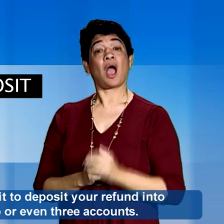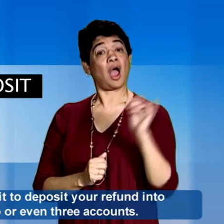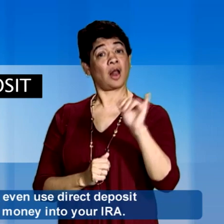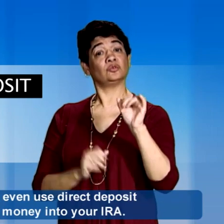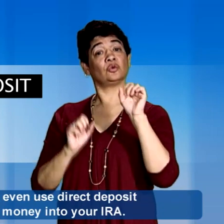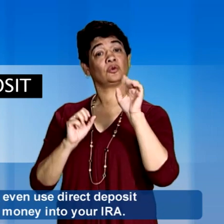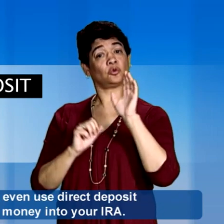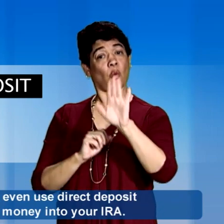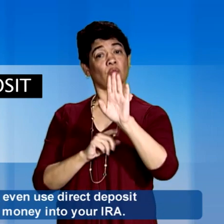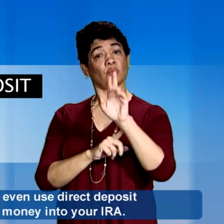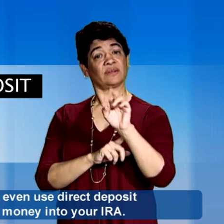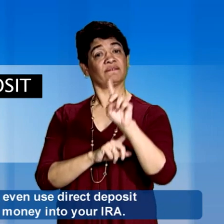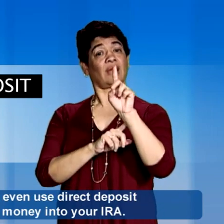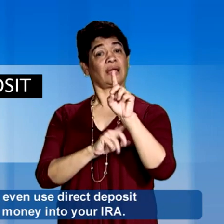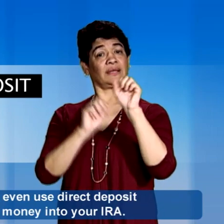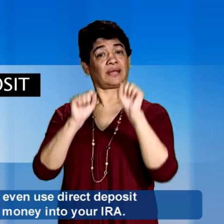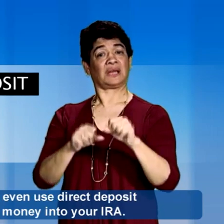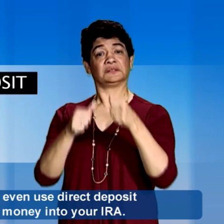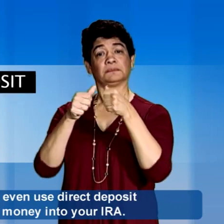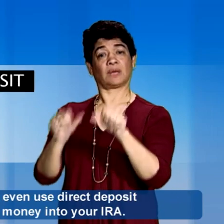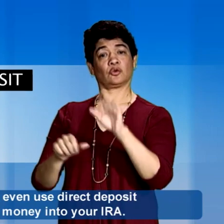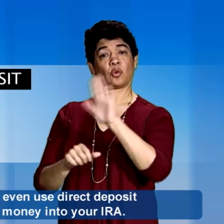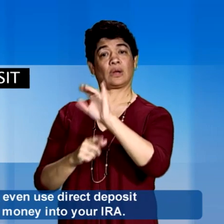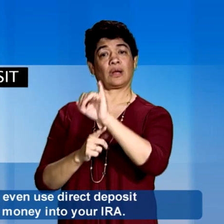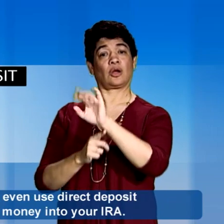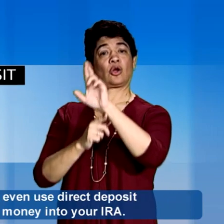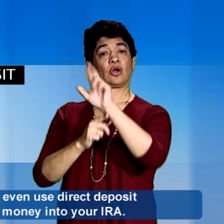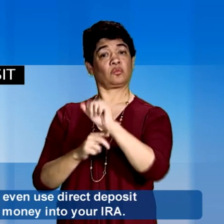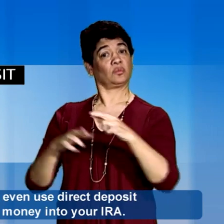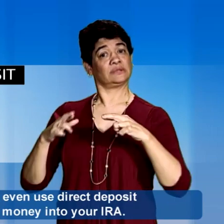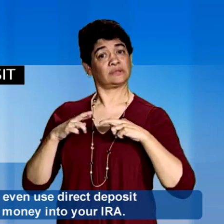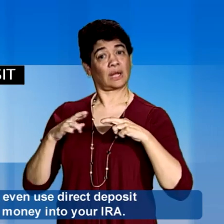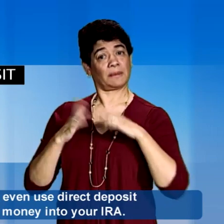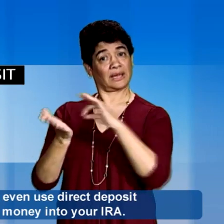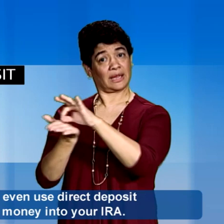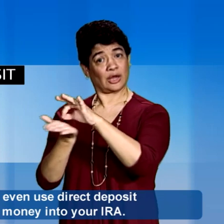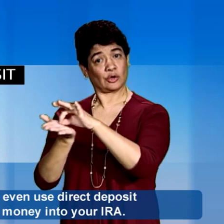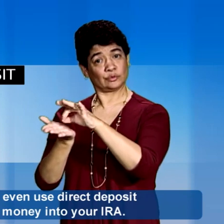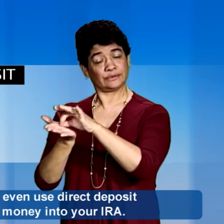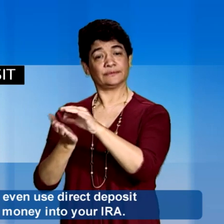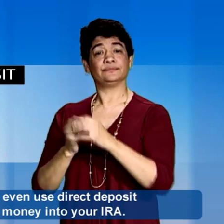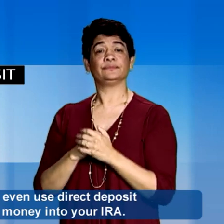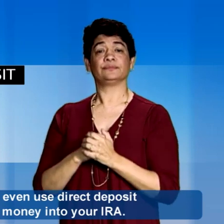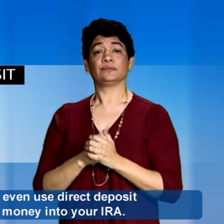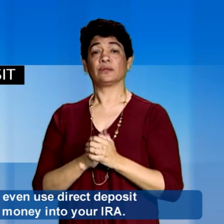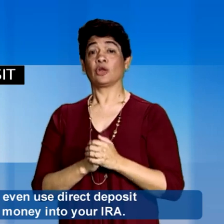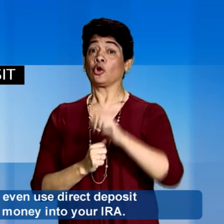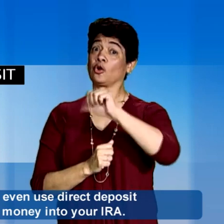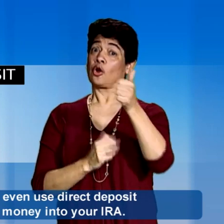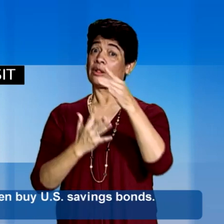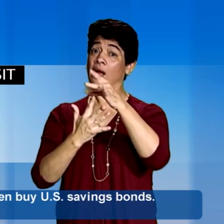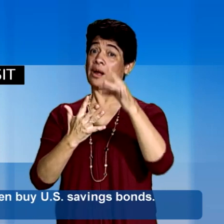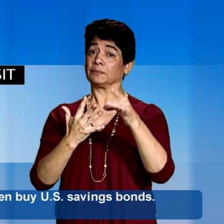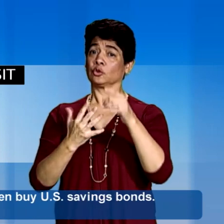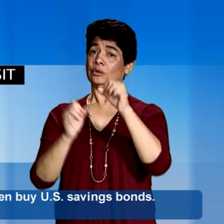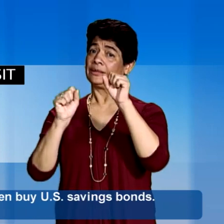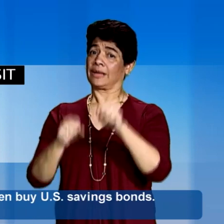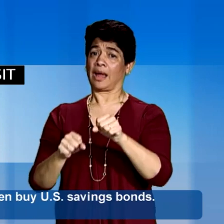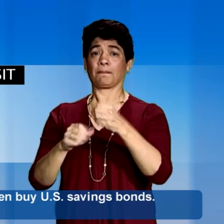You can even use Direct Deposit to put money into your IRA. You can even buy U